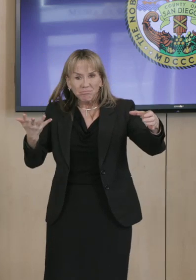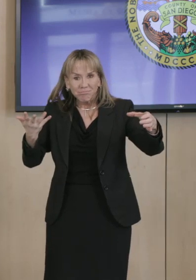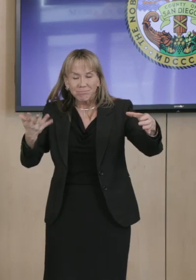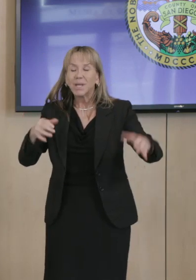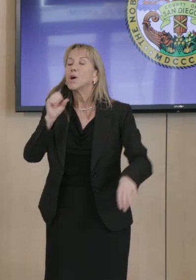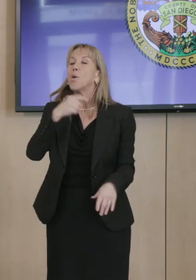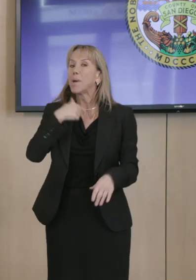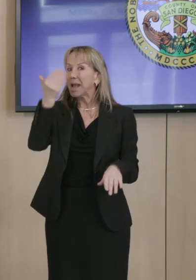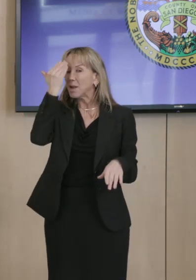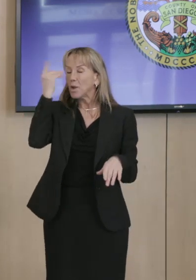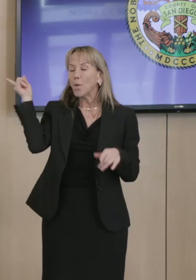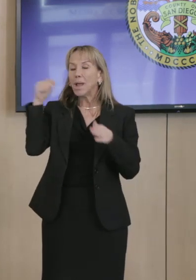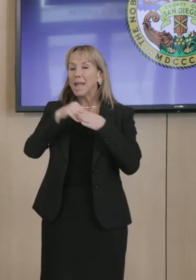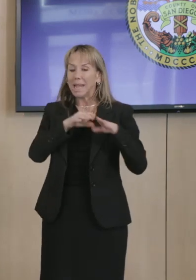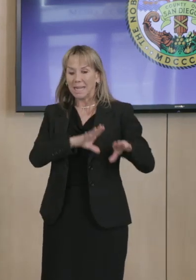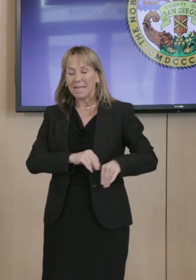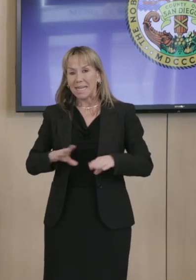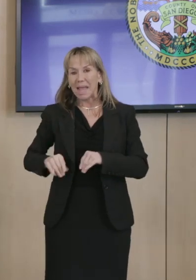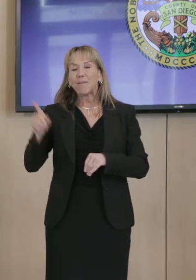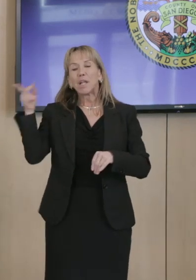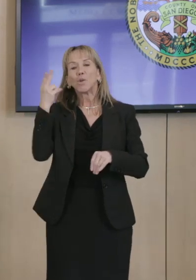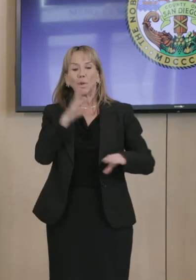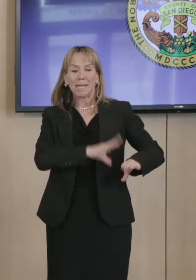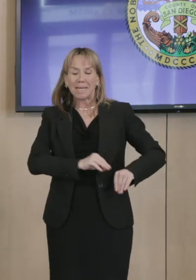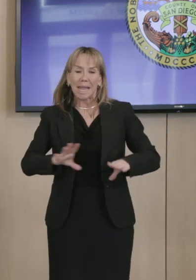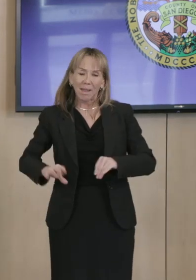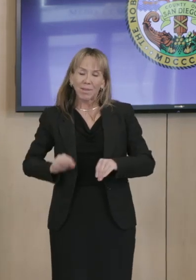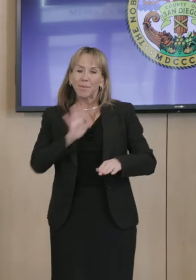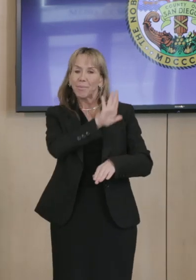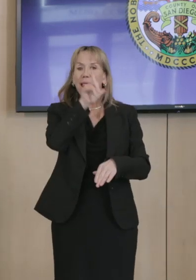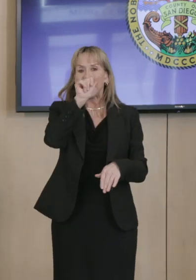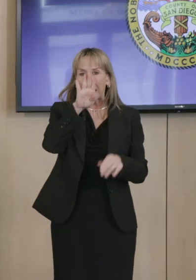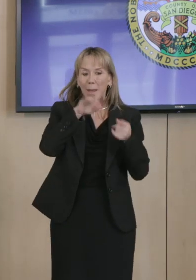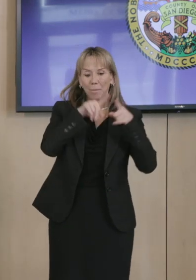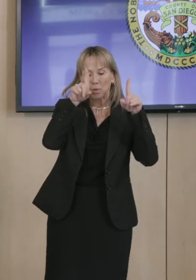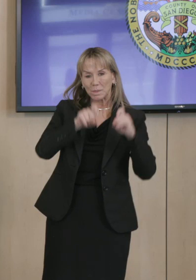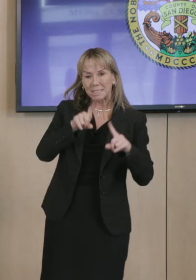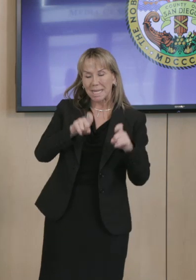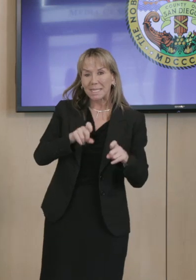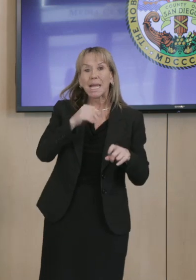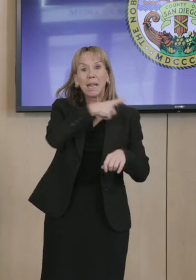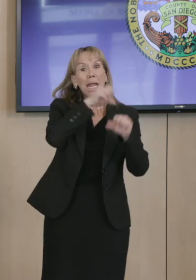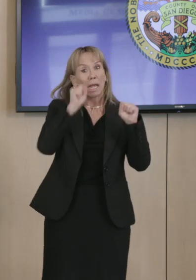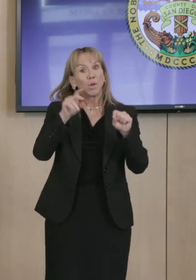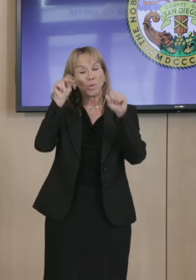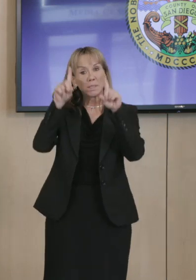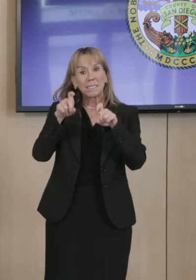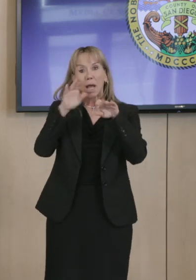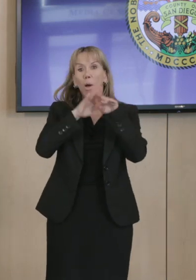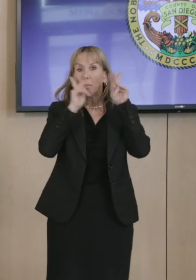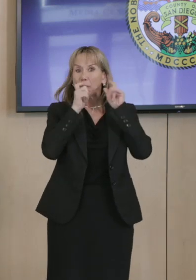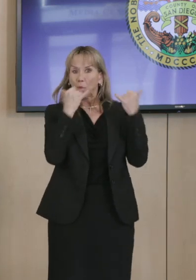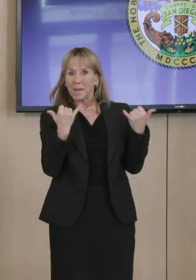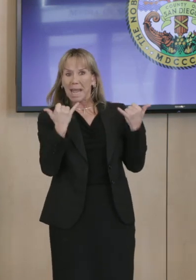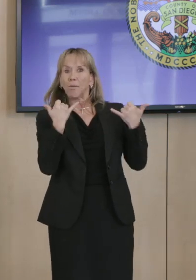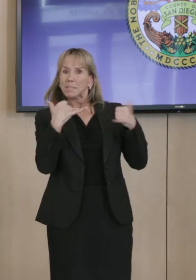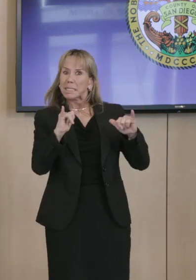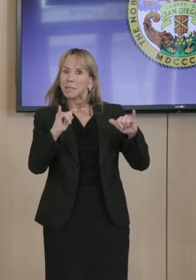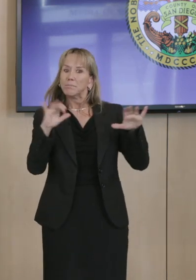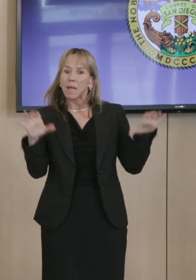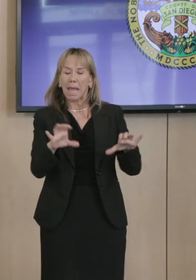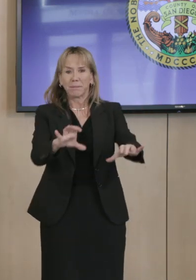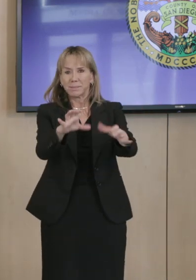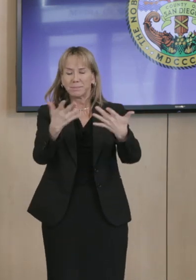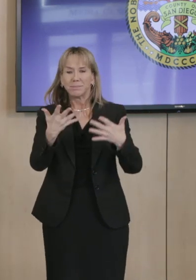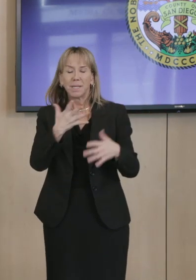using their Navy Health Research Lab to do testing and are able to do testing on active duty individuals relatively quickly. And they